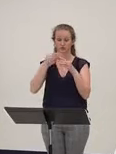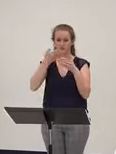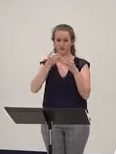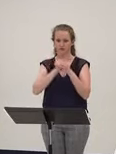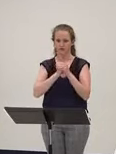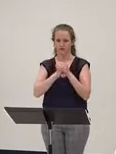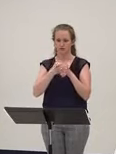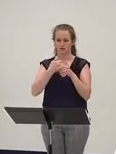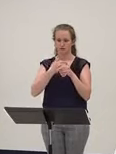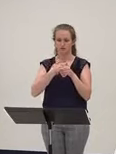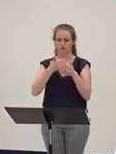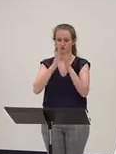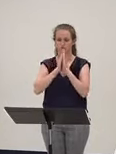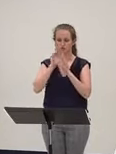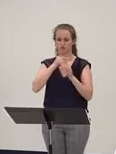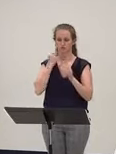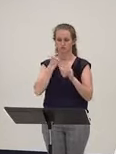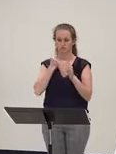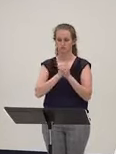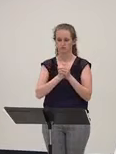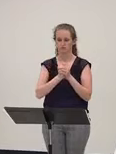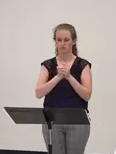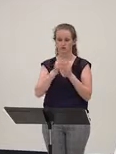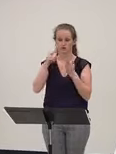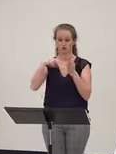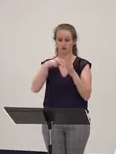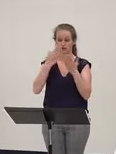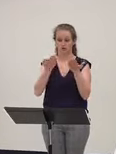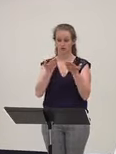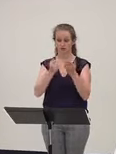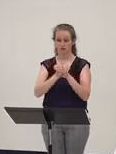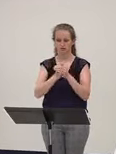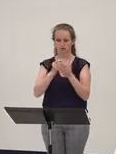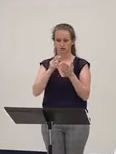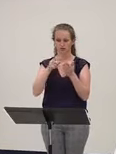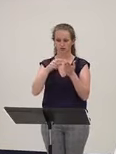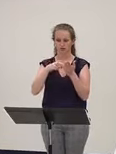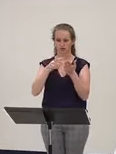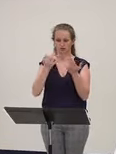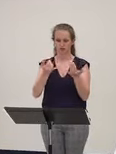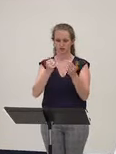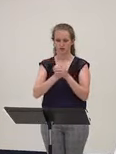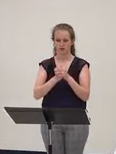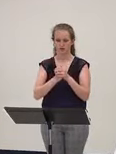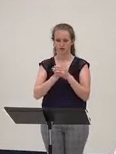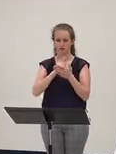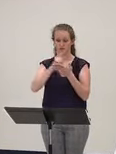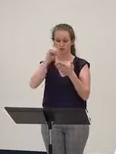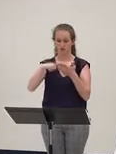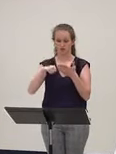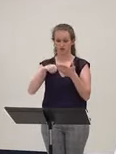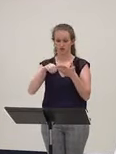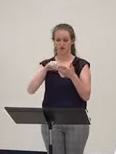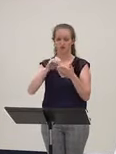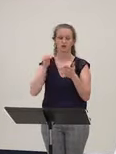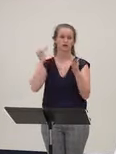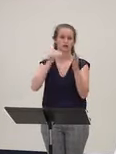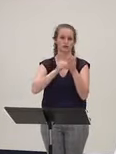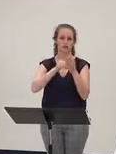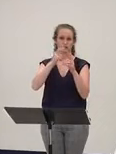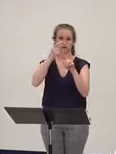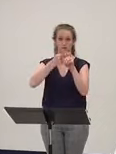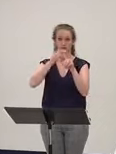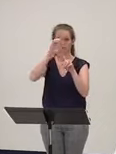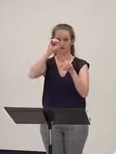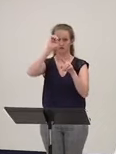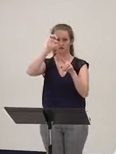this effort, I have asked your pastor and parochial vicar to read this letter to you this weekend and again in